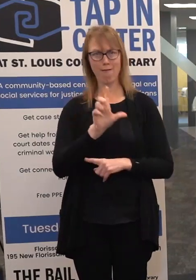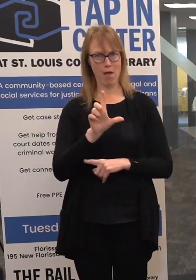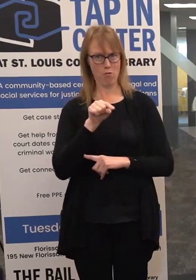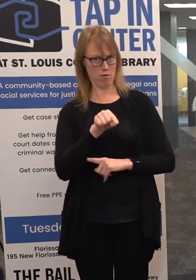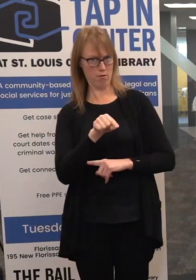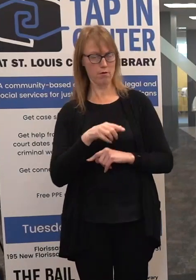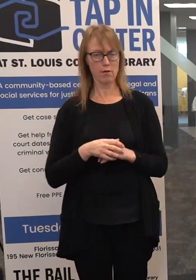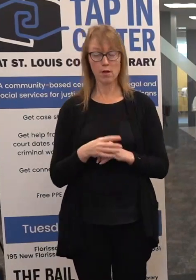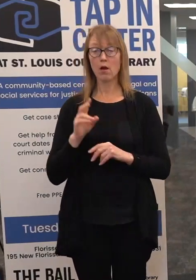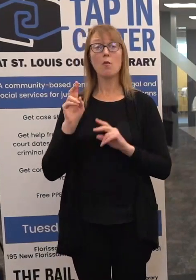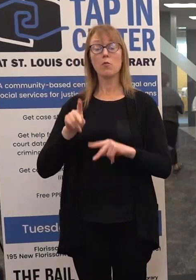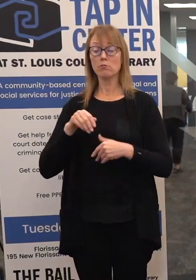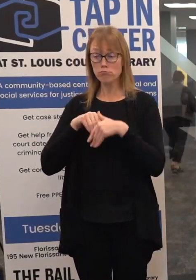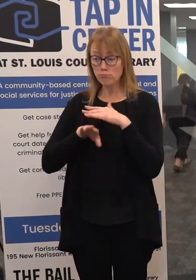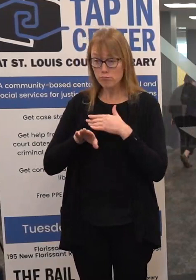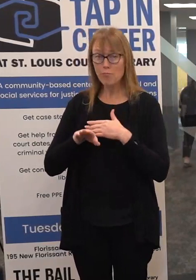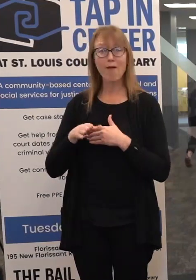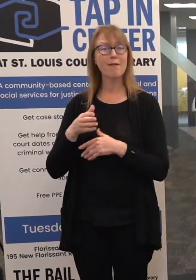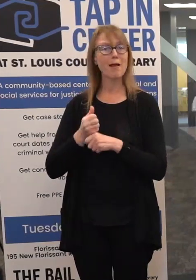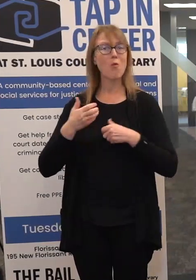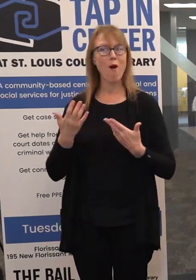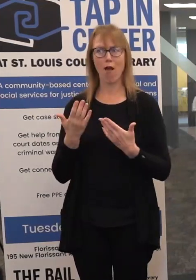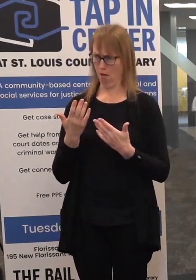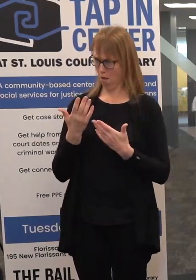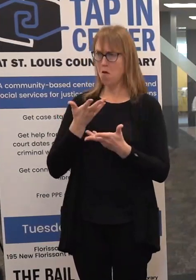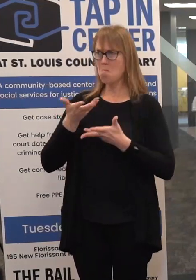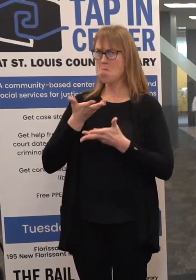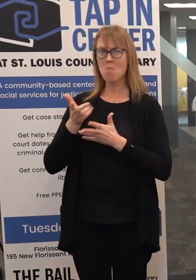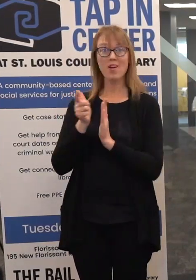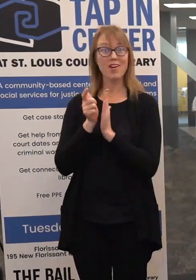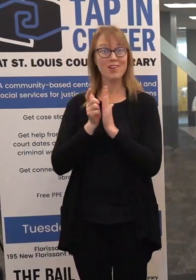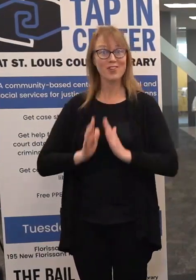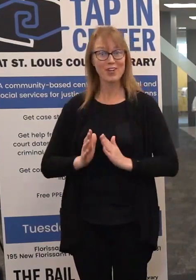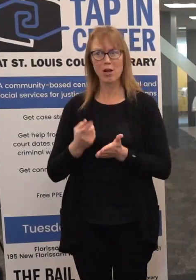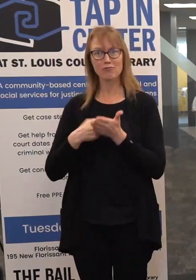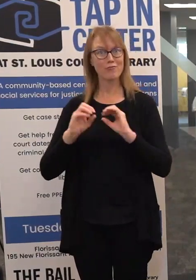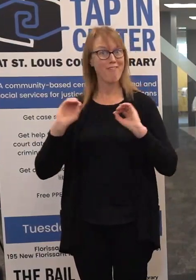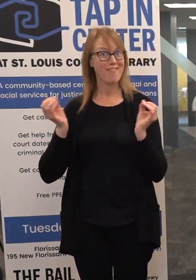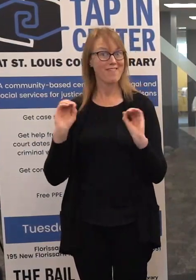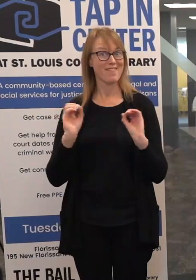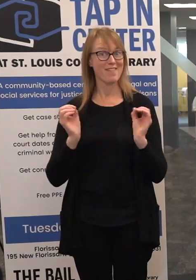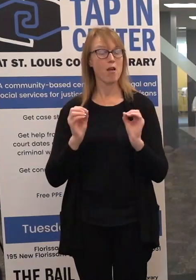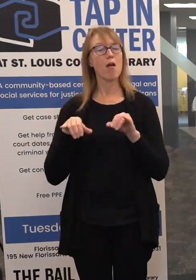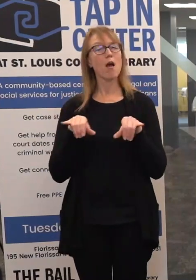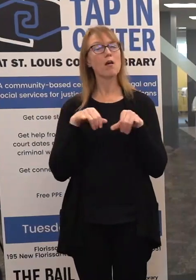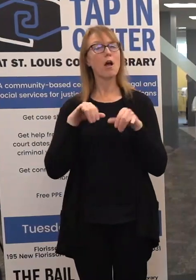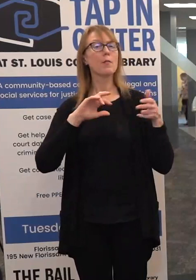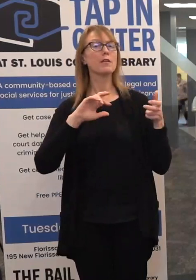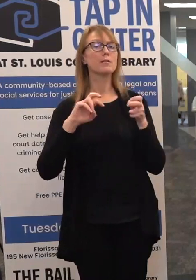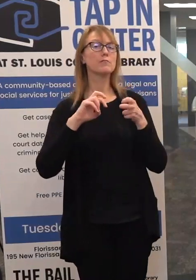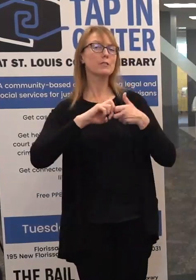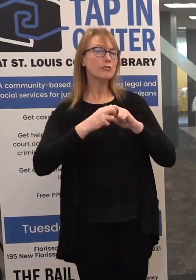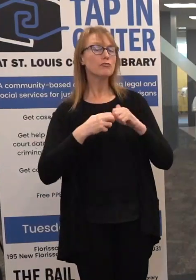get immediate access to an attorney, free of charge, and the most common issue that the Tap-In